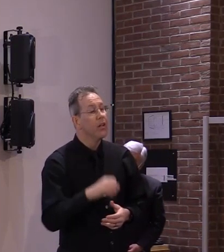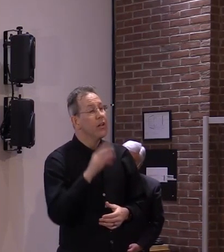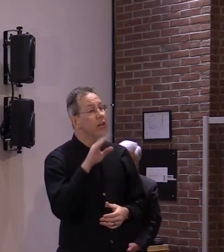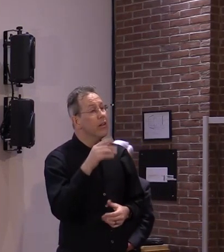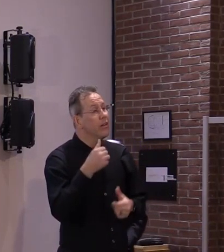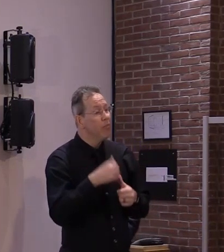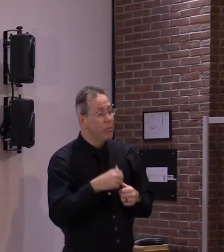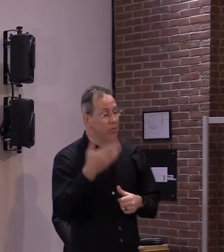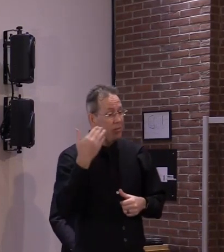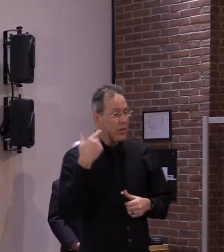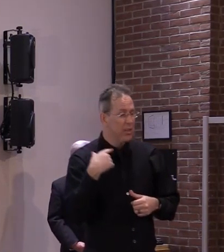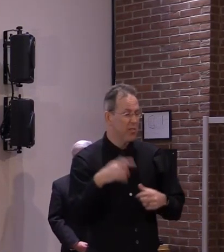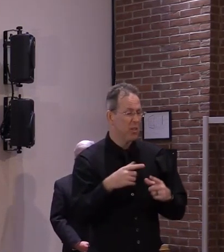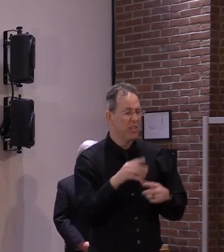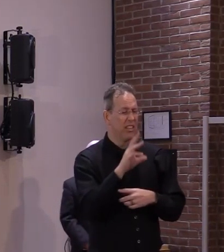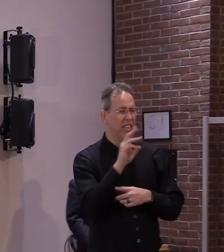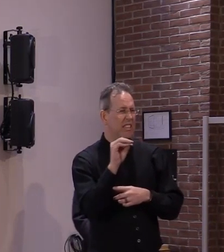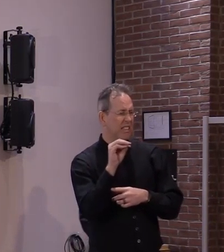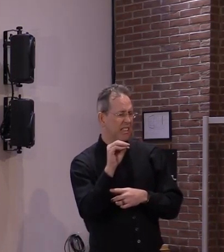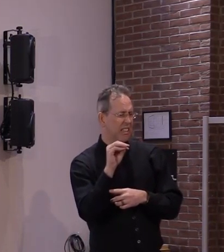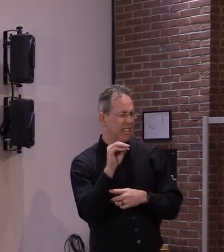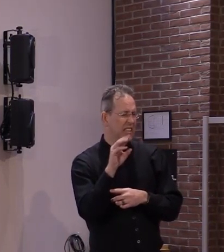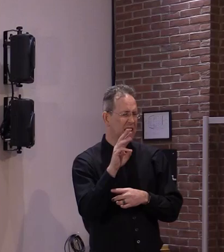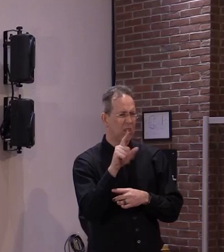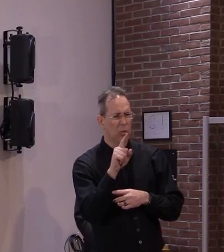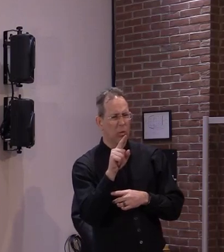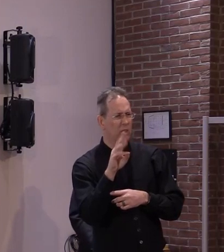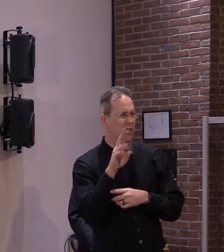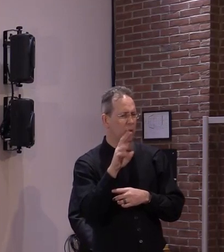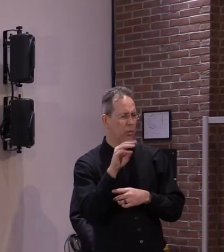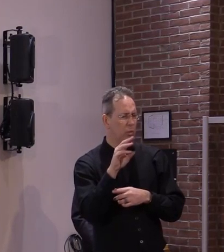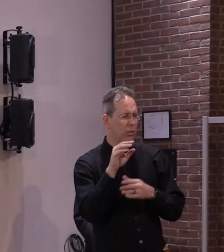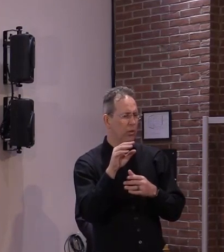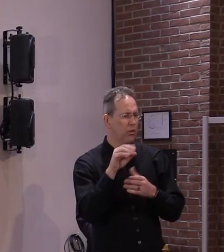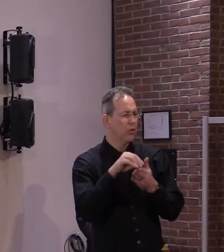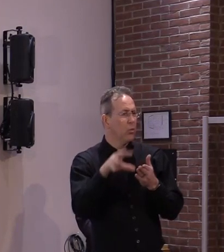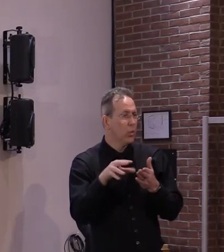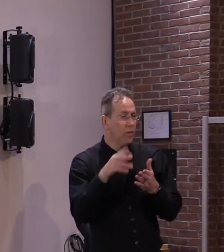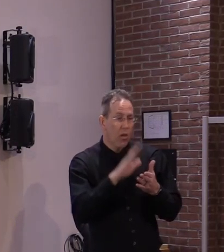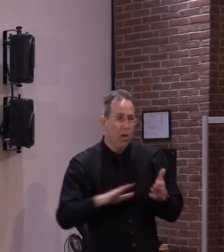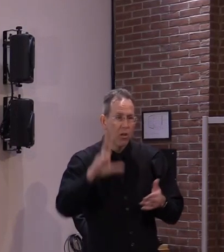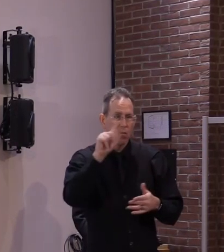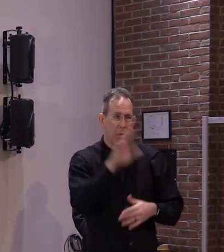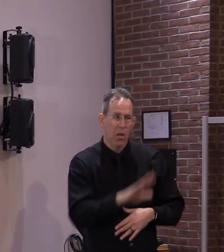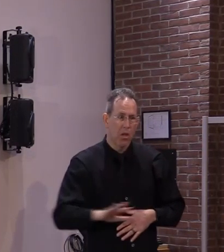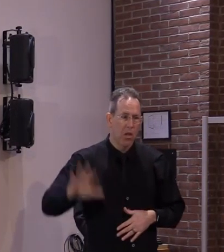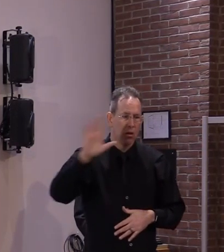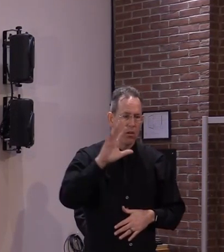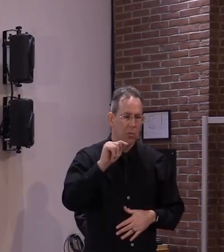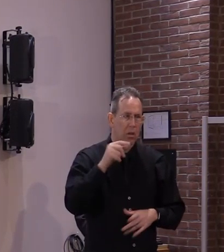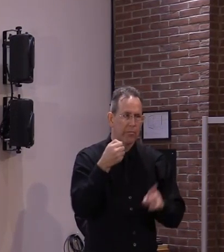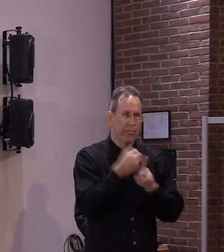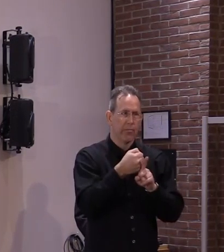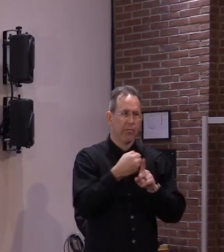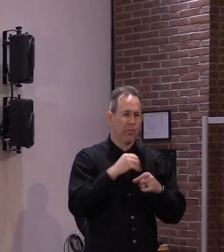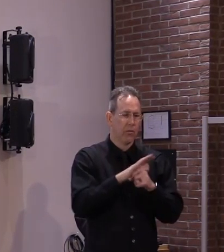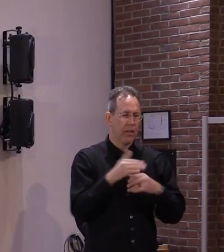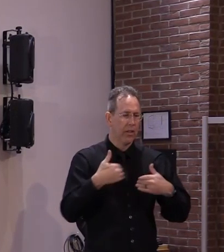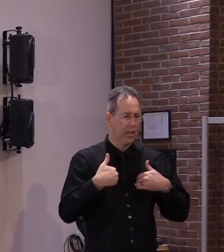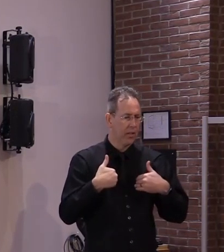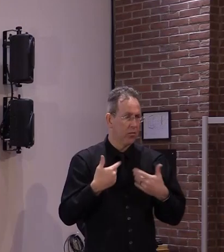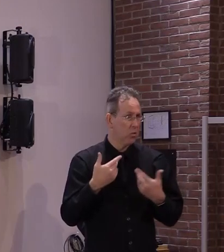campuses. And I can't give you the exact number of UVM, but it's a smaller proportion of that. I do know